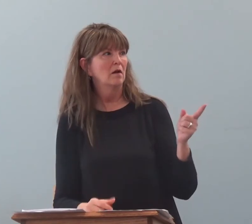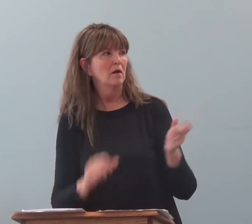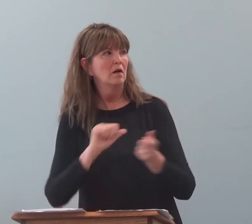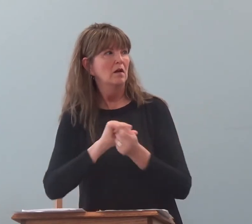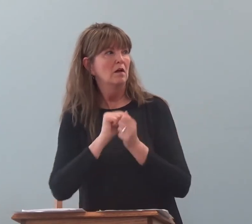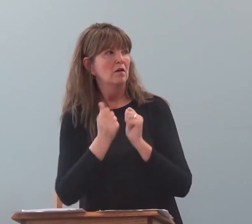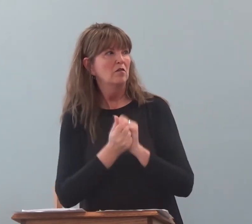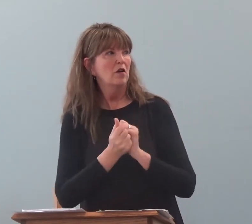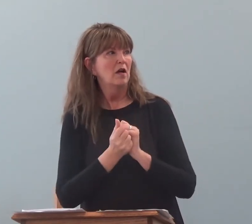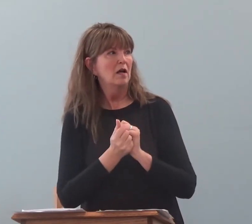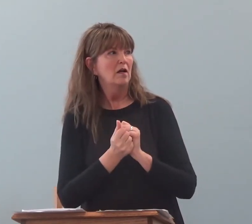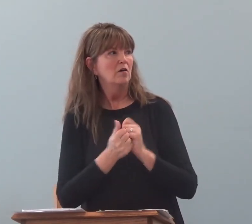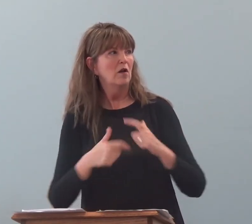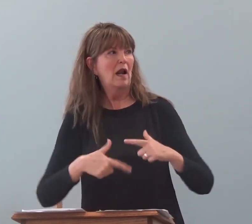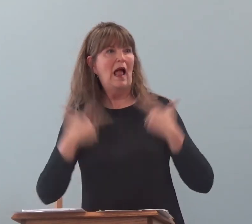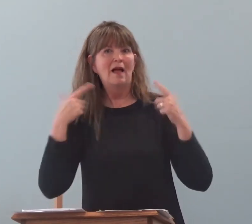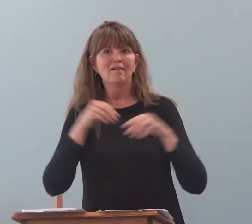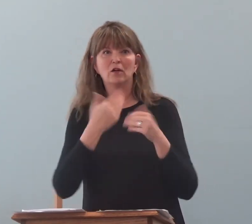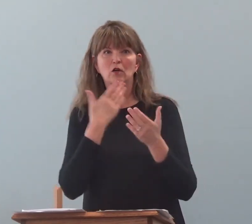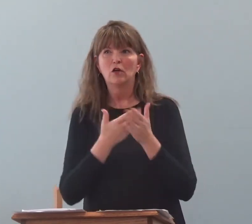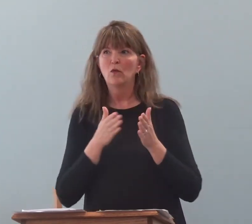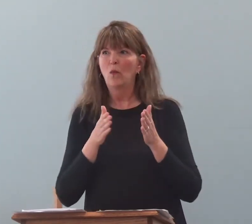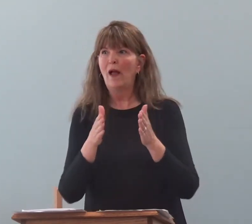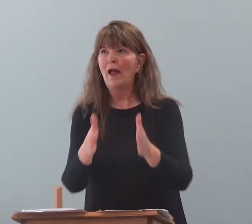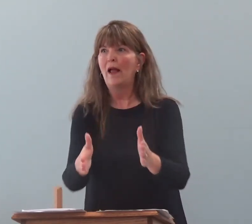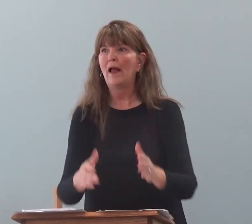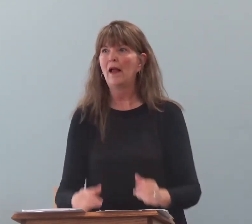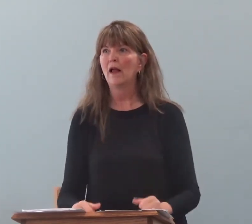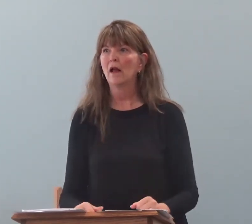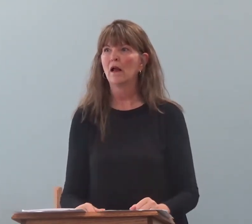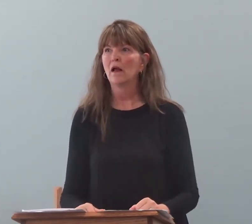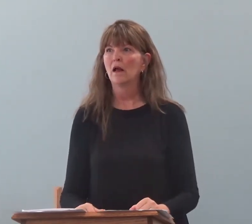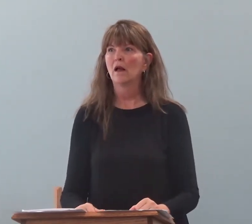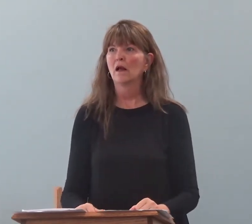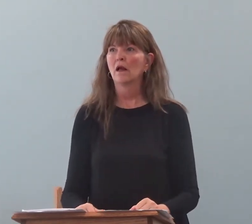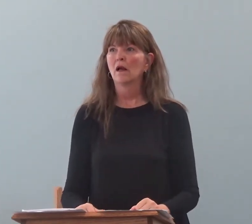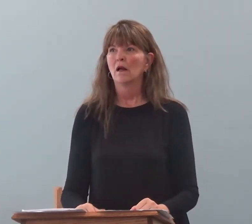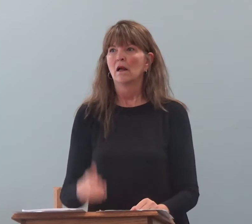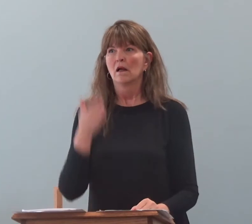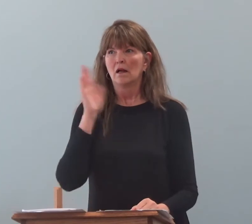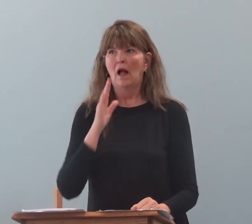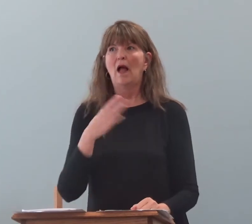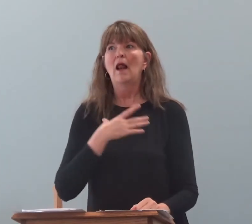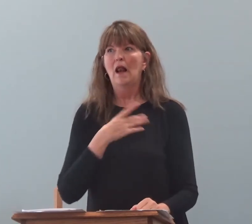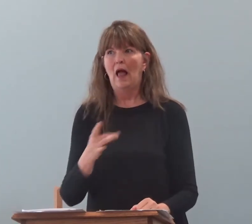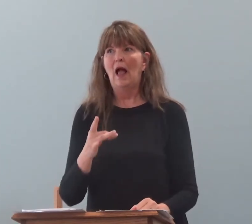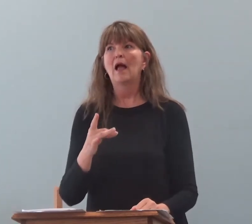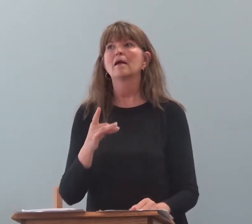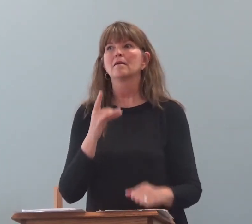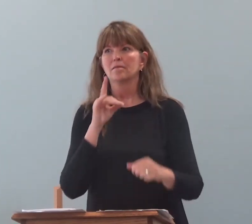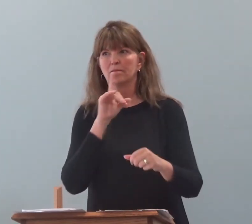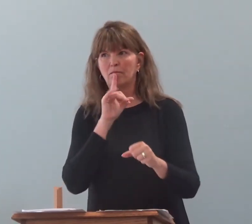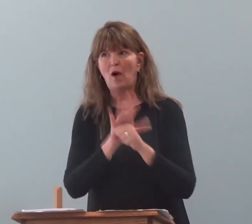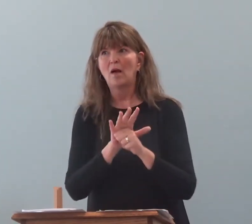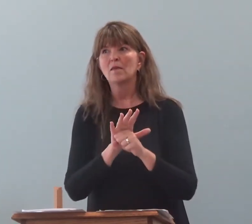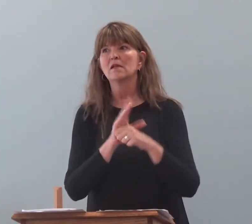We learned how to be positive. We learned how to make changes in our life that were positive.